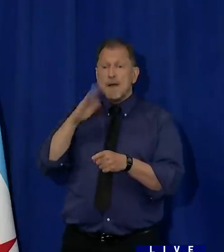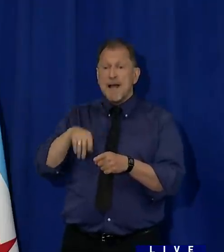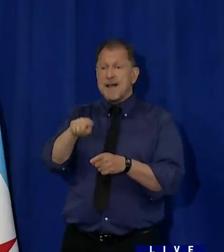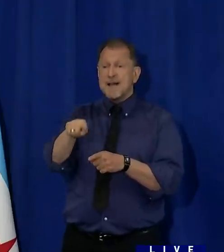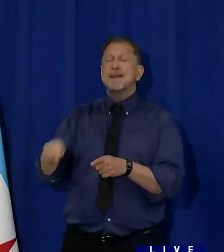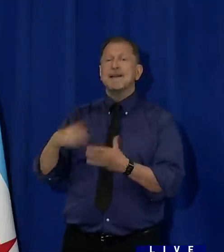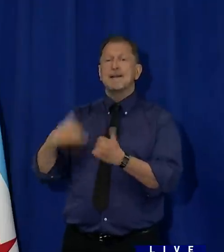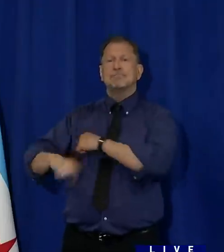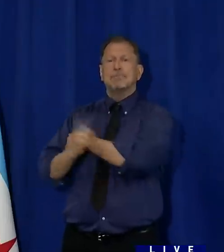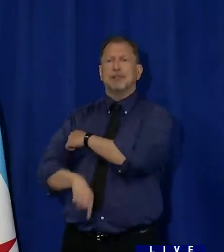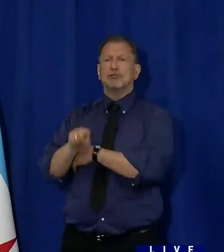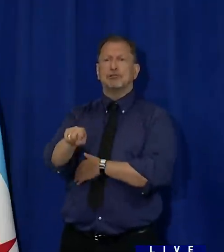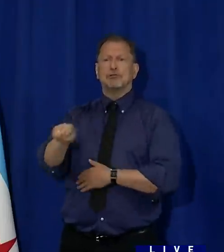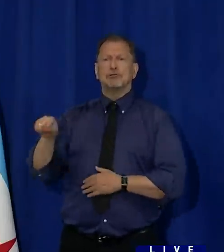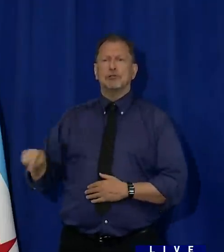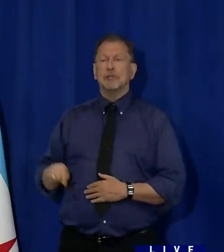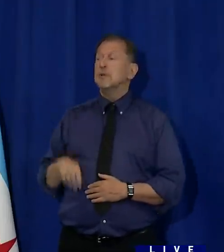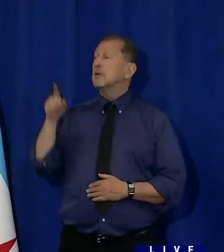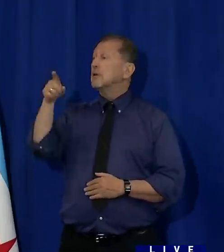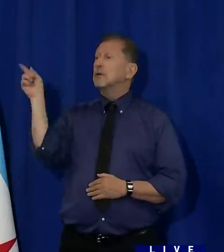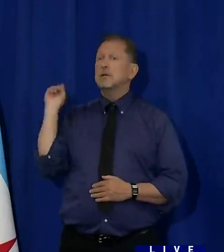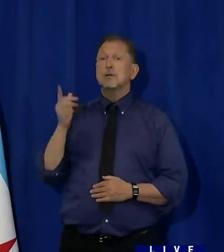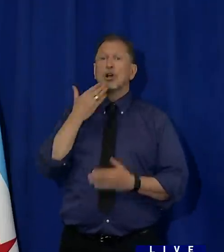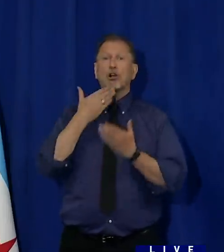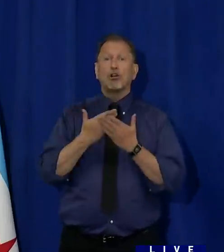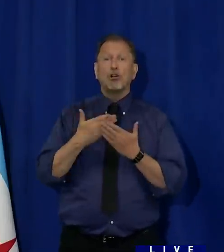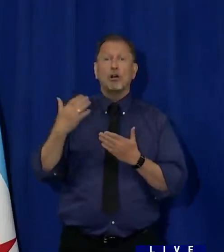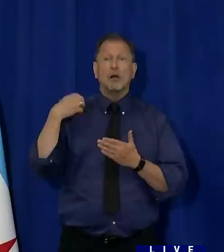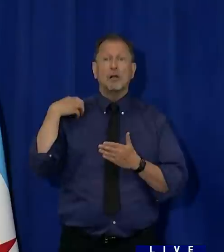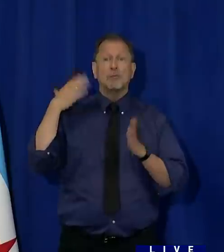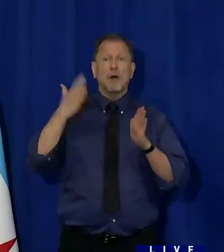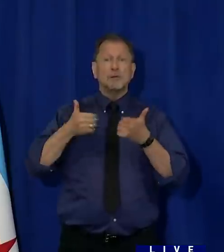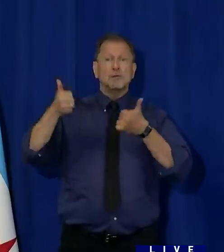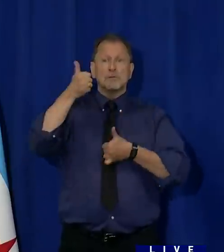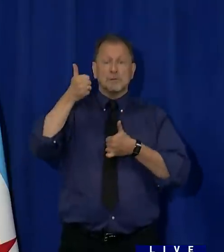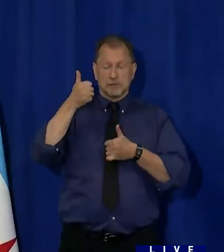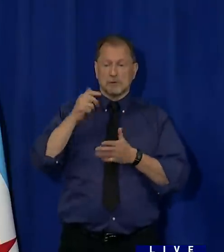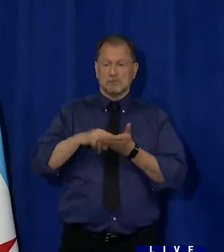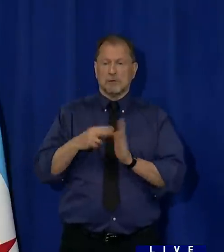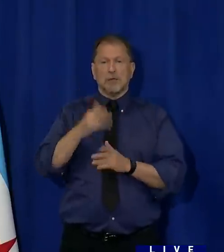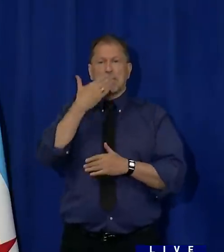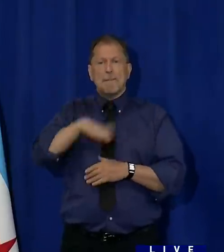cops who hold the bad cops accountable by rooting them out of this profession.